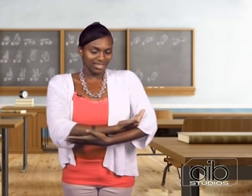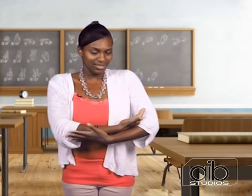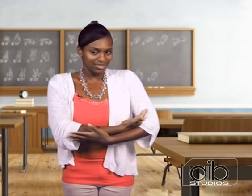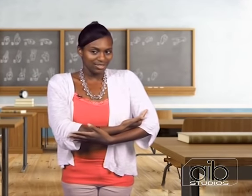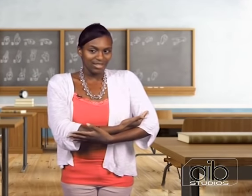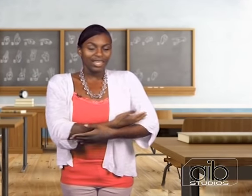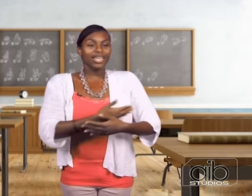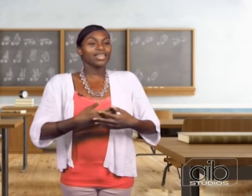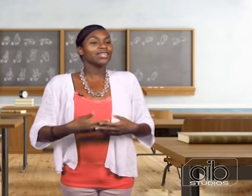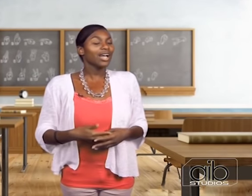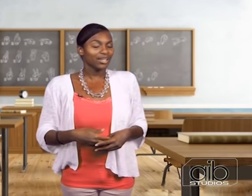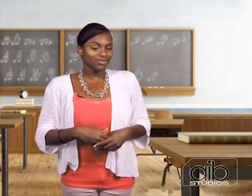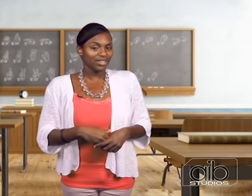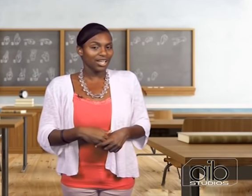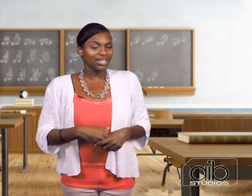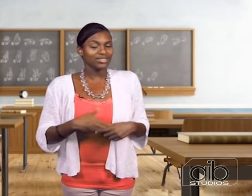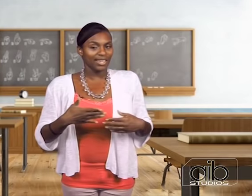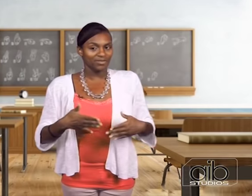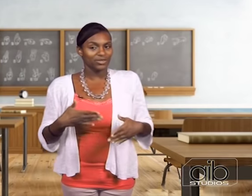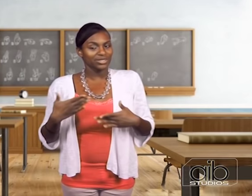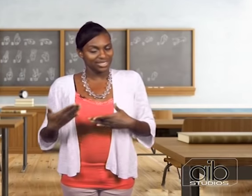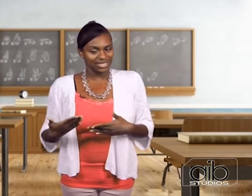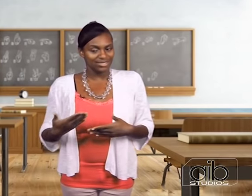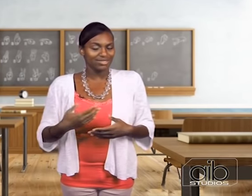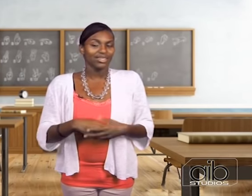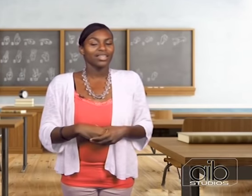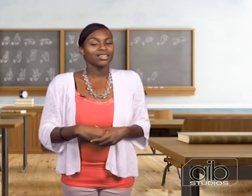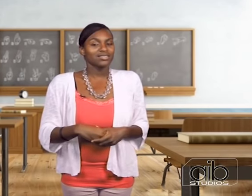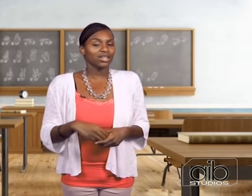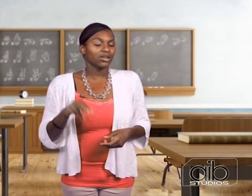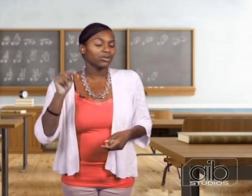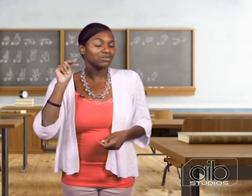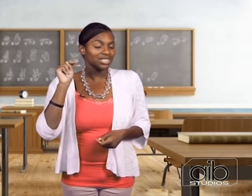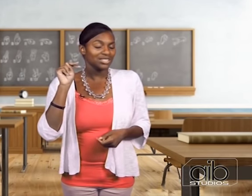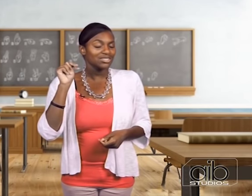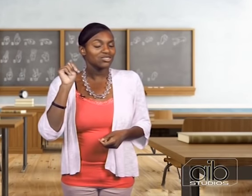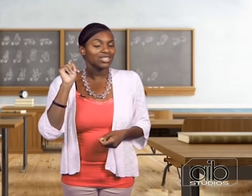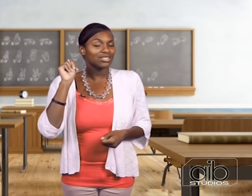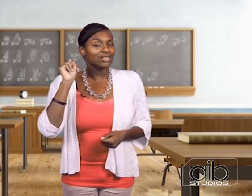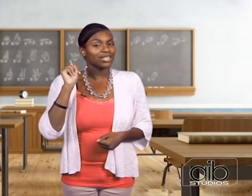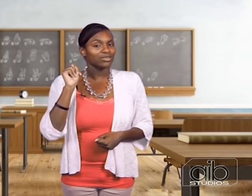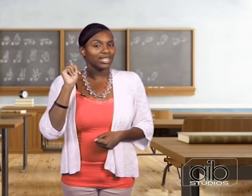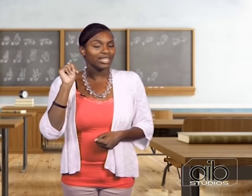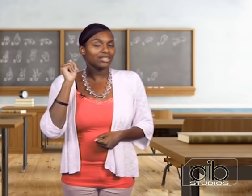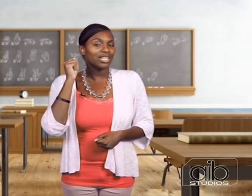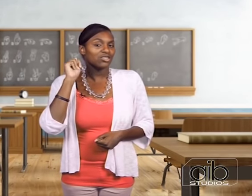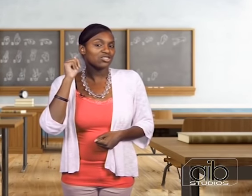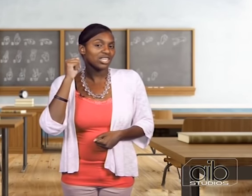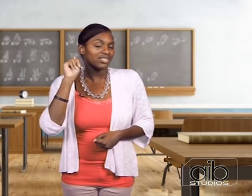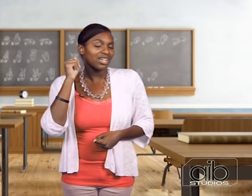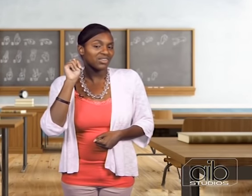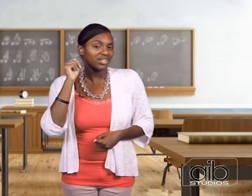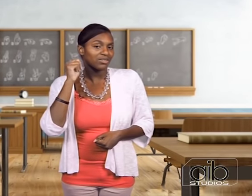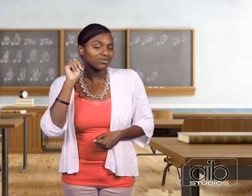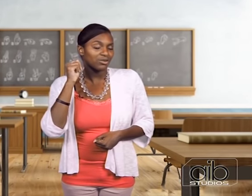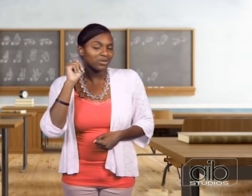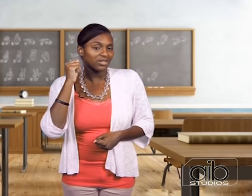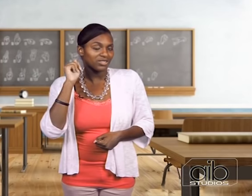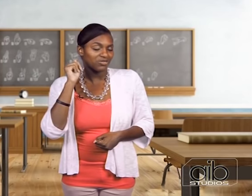son. And I forgot nephew and niece. So niece is you take the letter N and you shake it down here for where it's